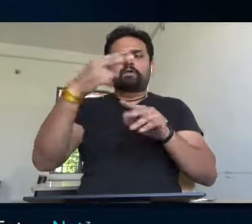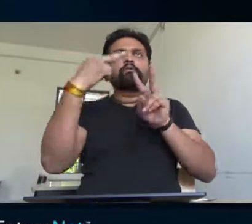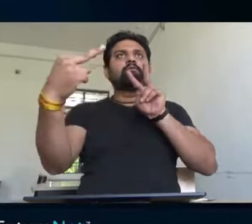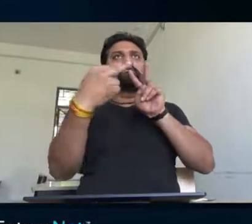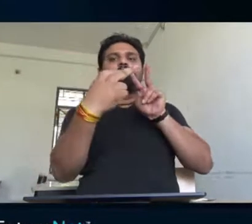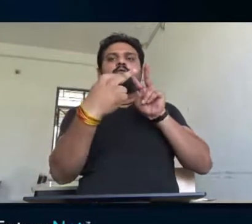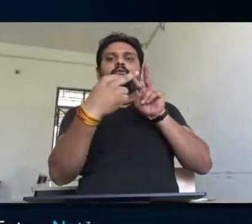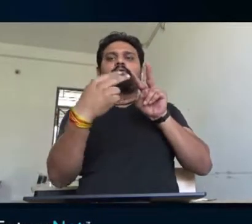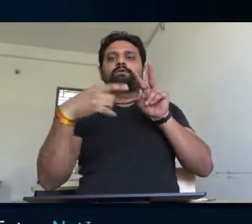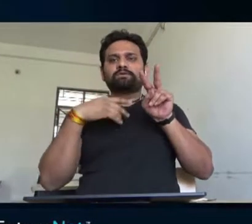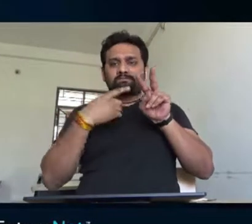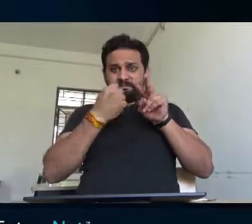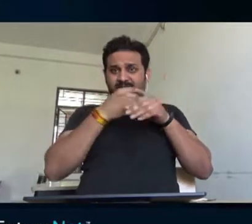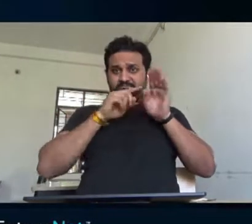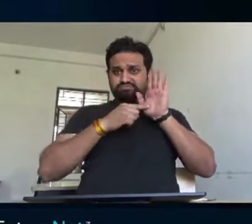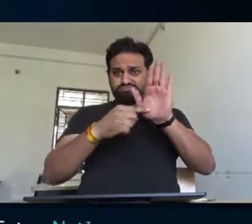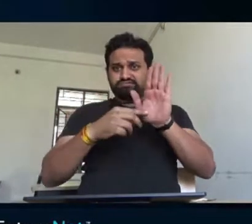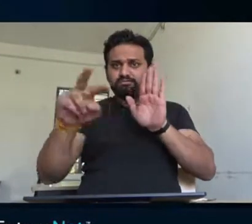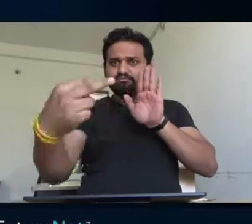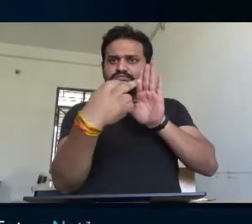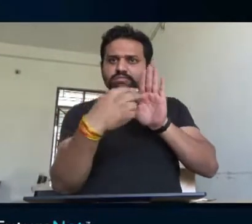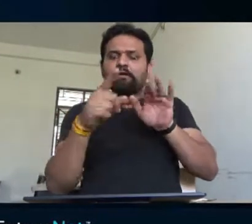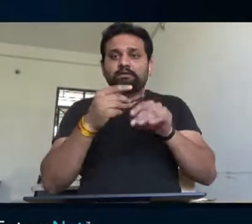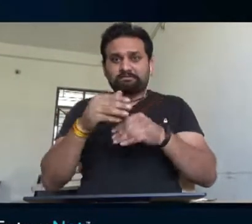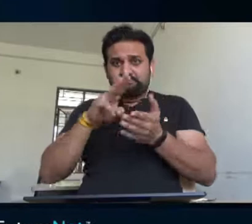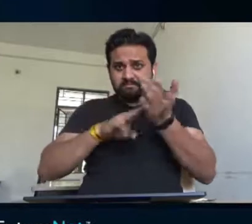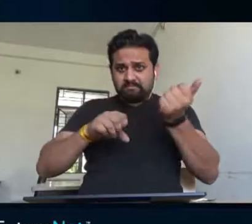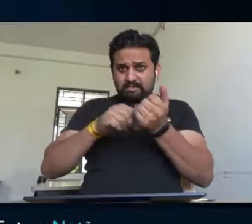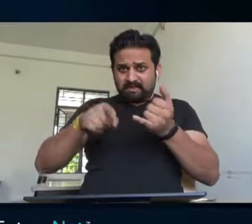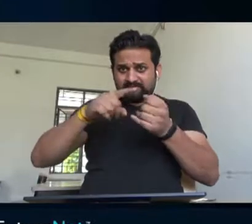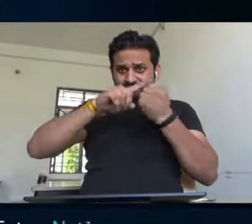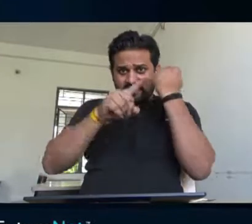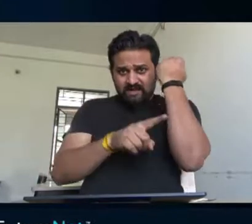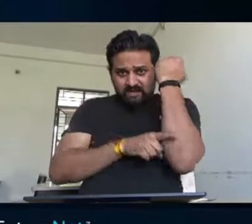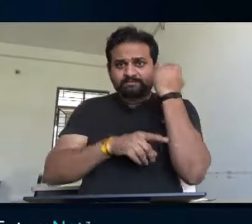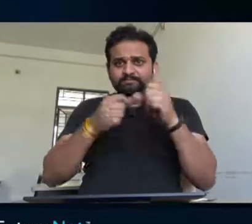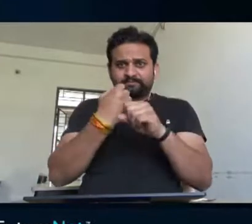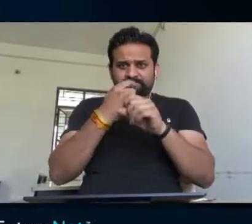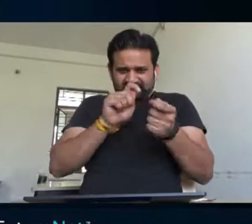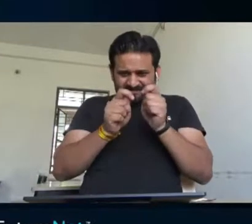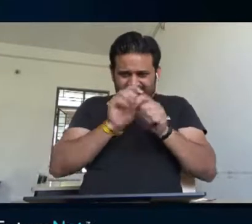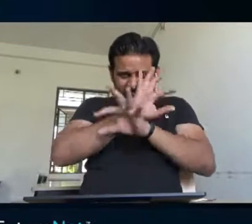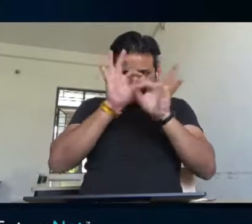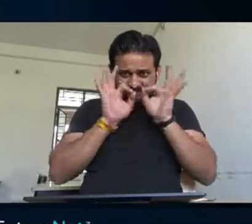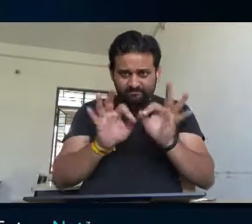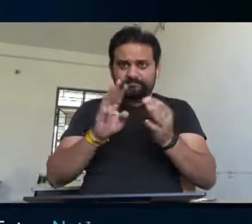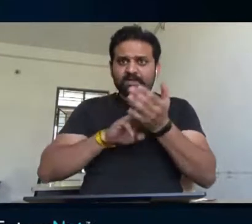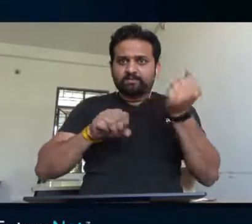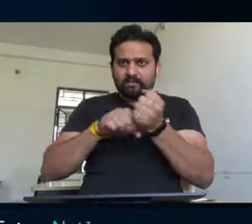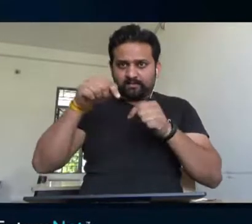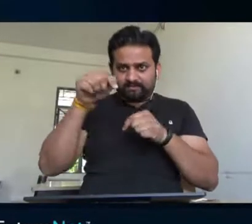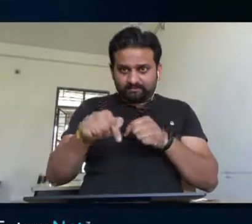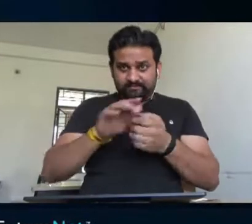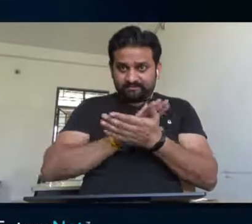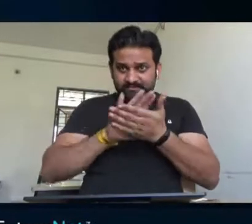We will make some changes till end of March, and these changes will work in March, and these changes will work then,